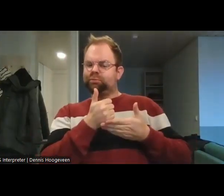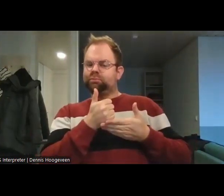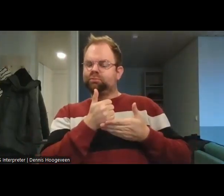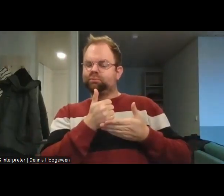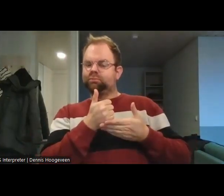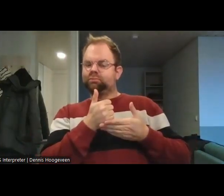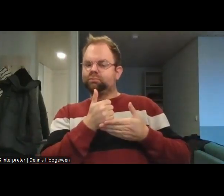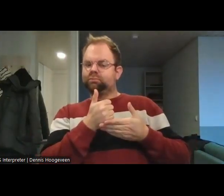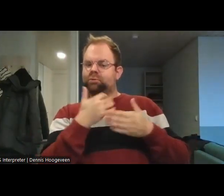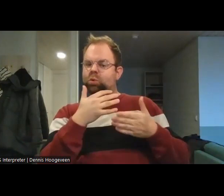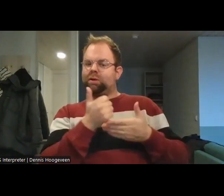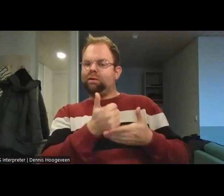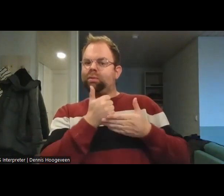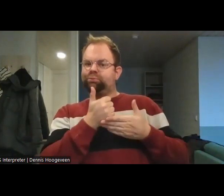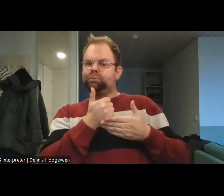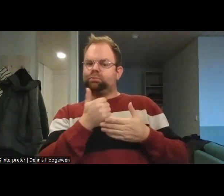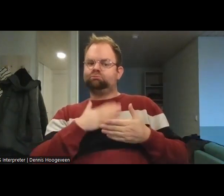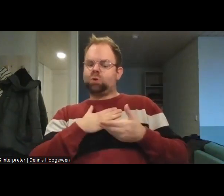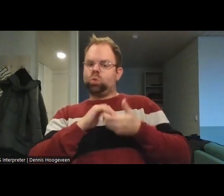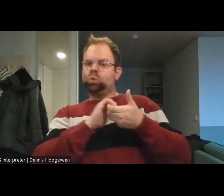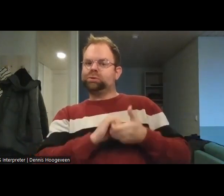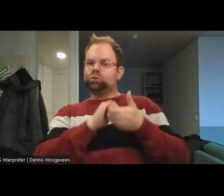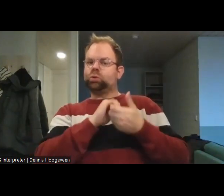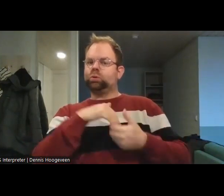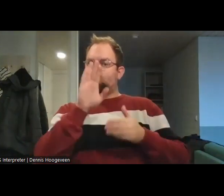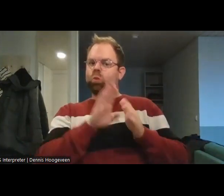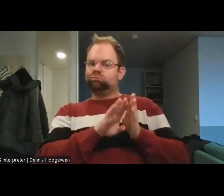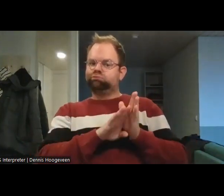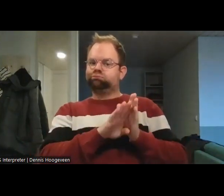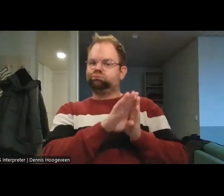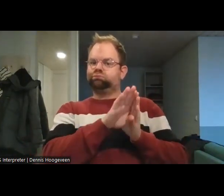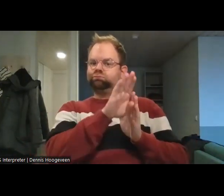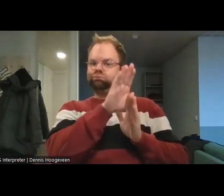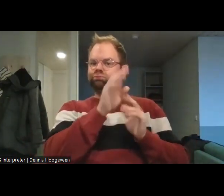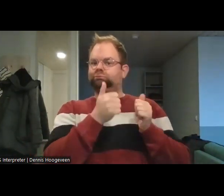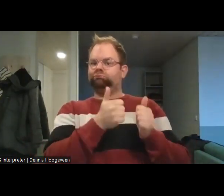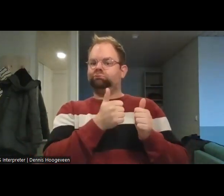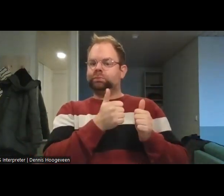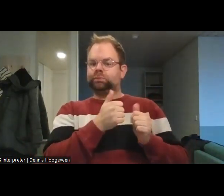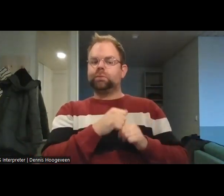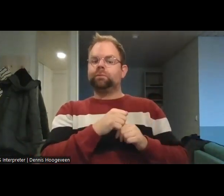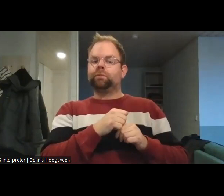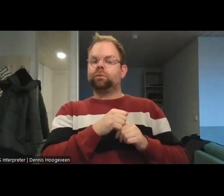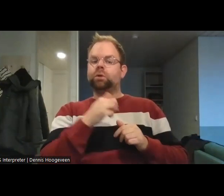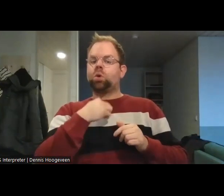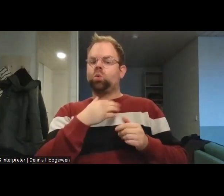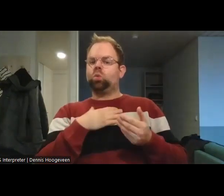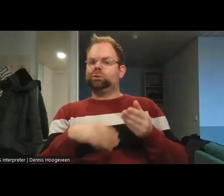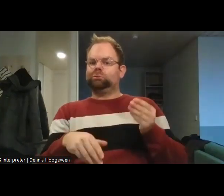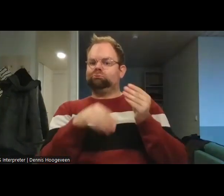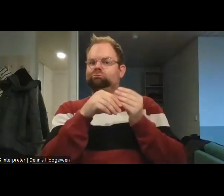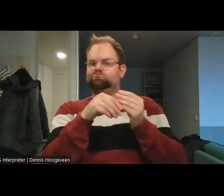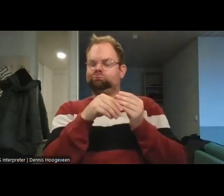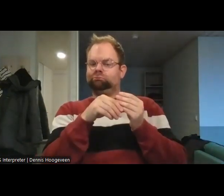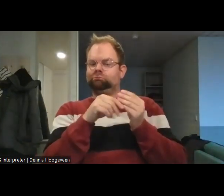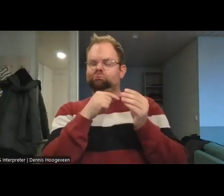I would really, really appreciate, just like the last speaker said, to if there are opportunities for us to be part of